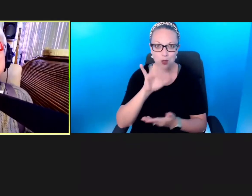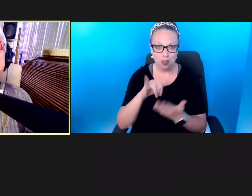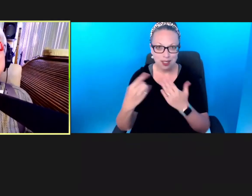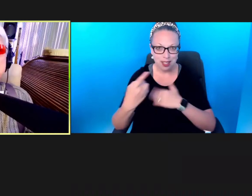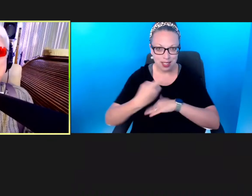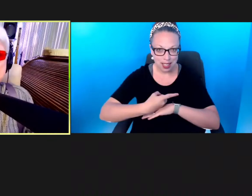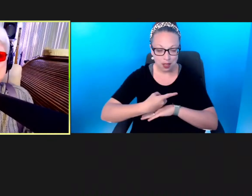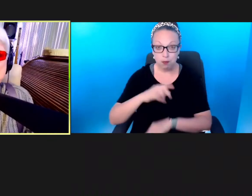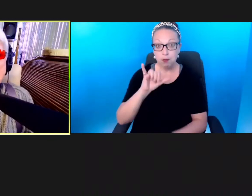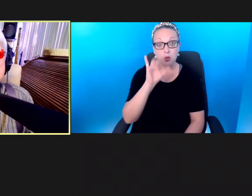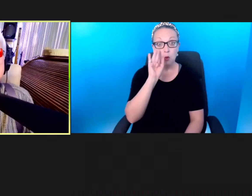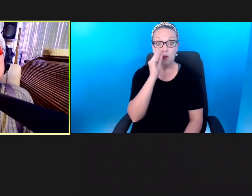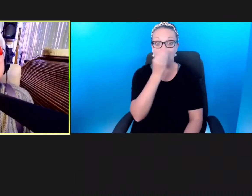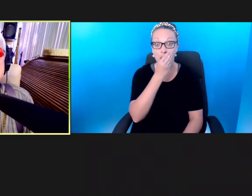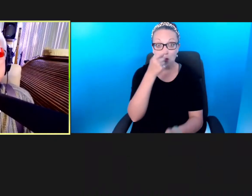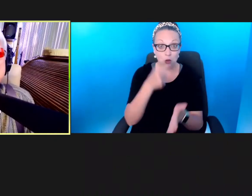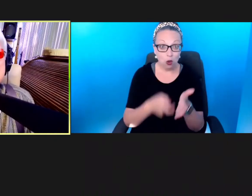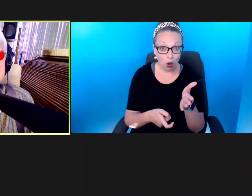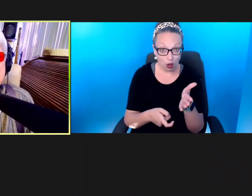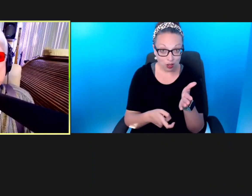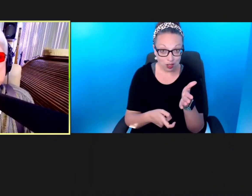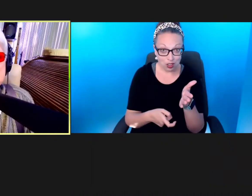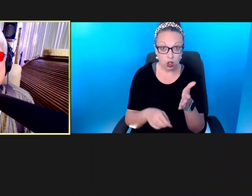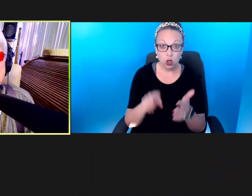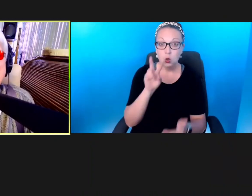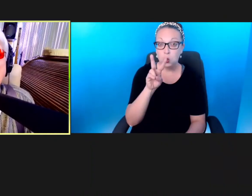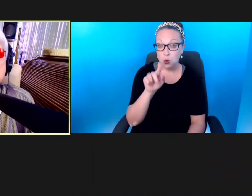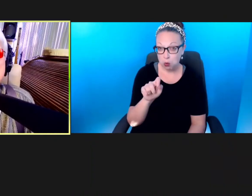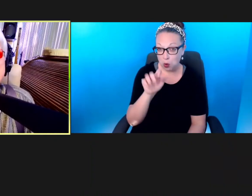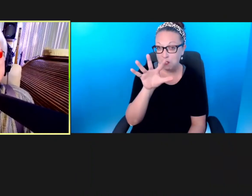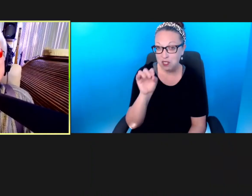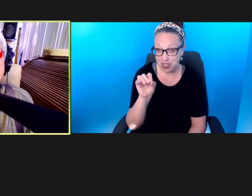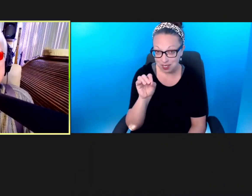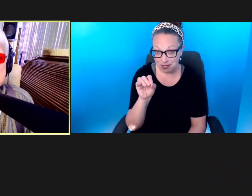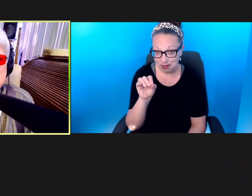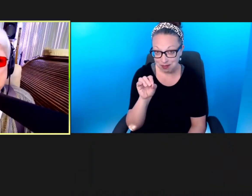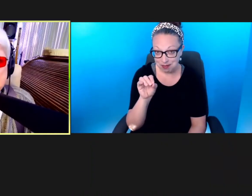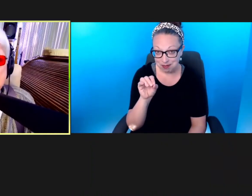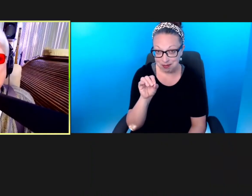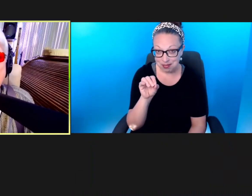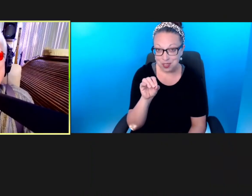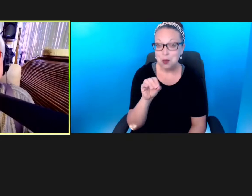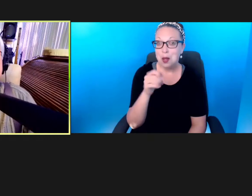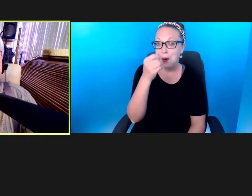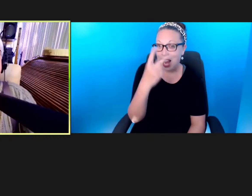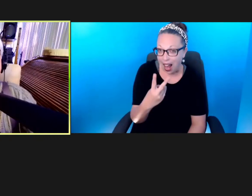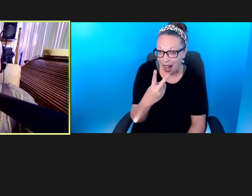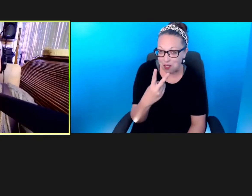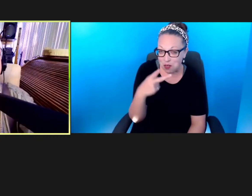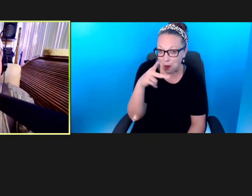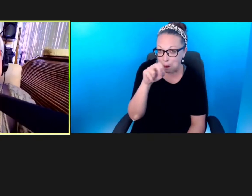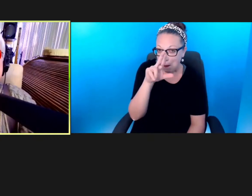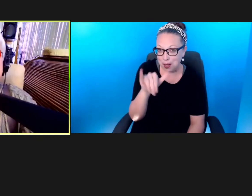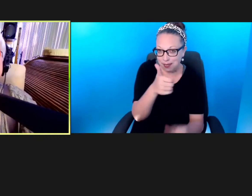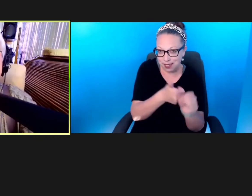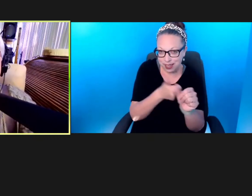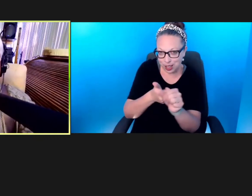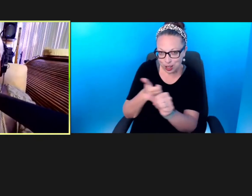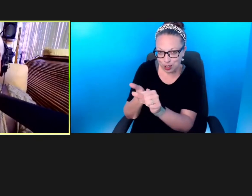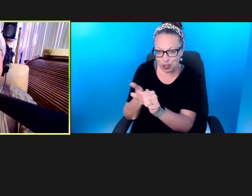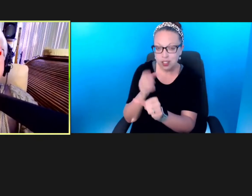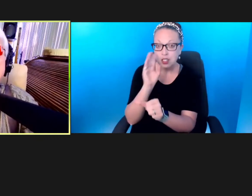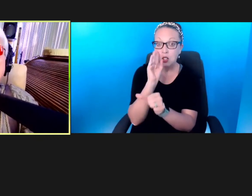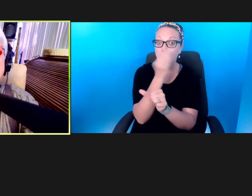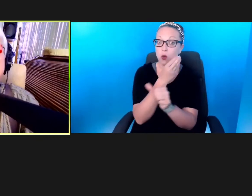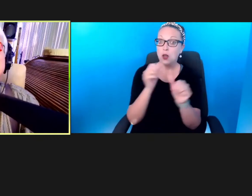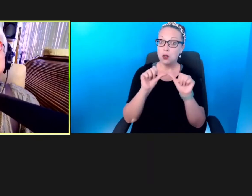Those carnations cost $2.50, half a penny each. And the Floral Association got